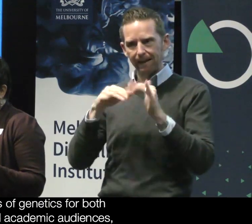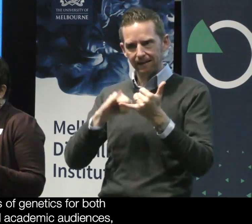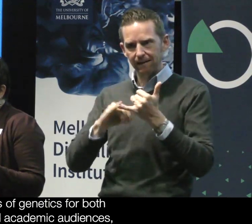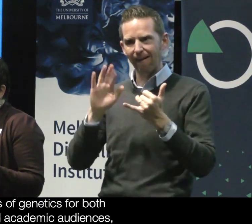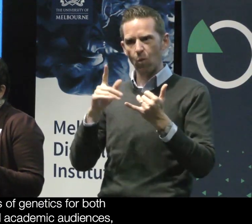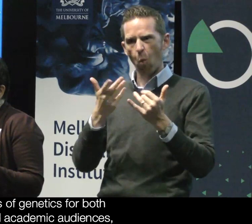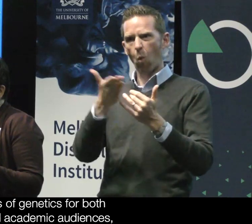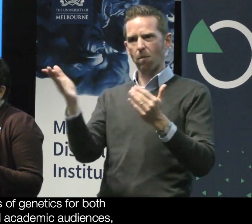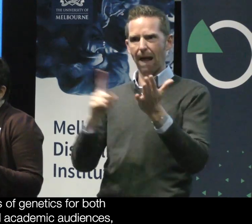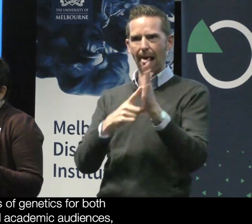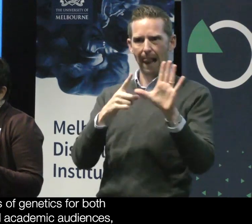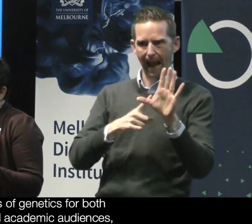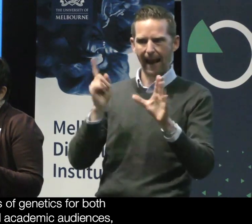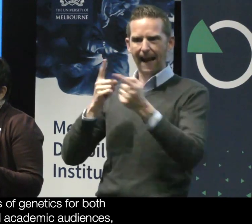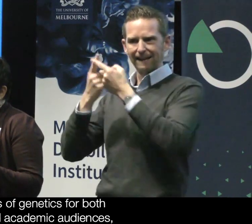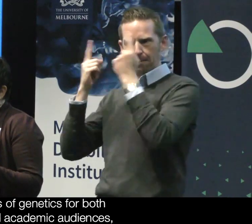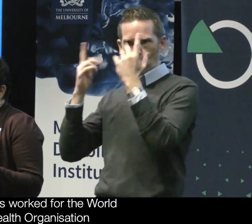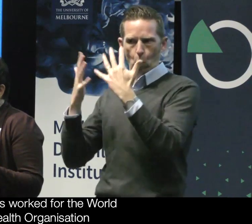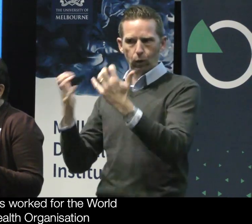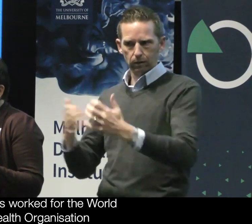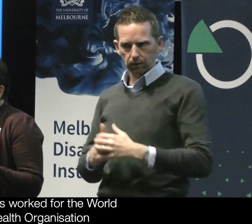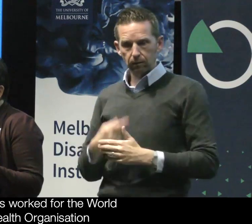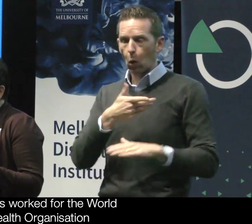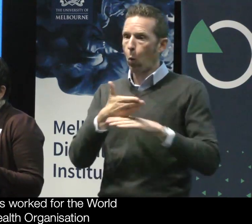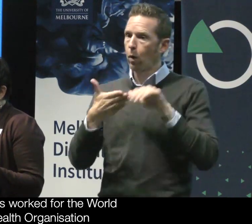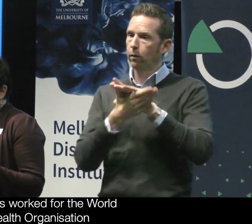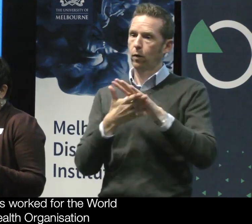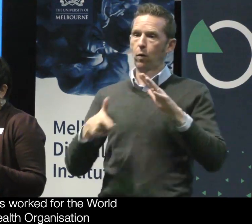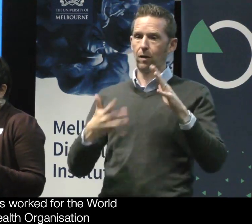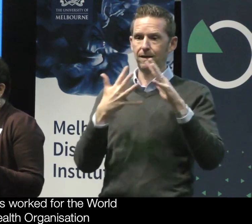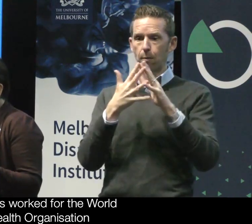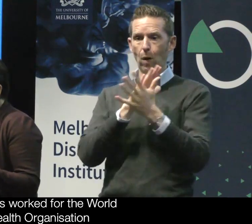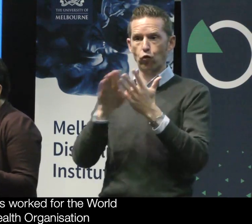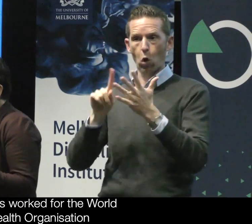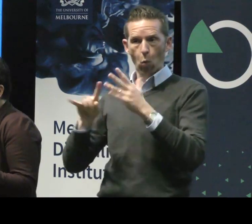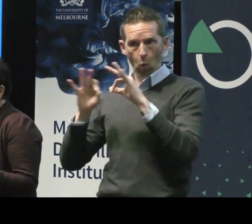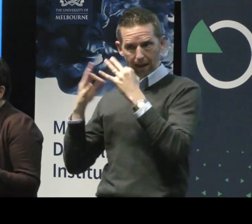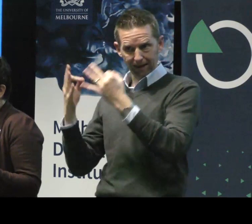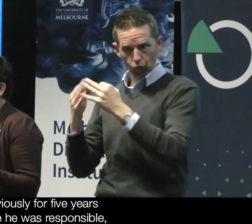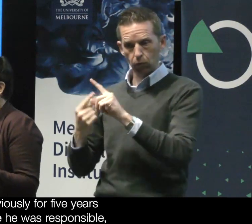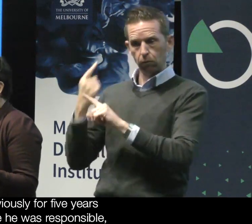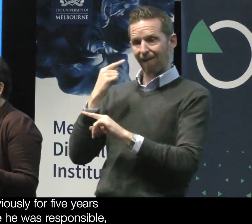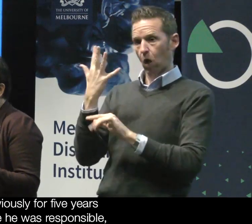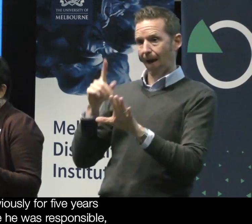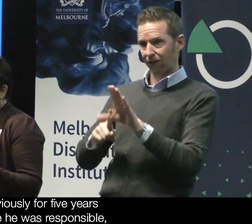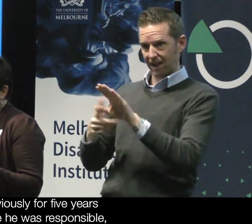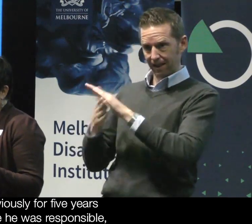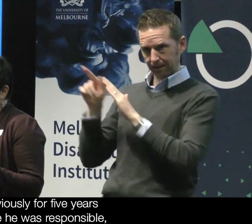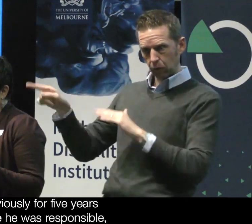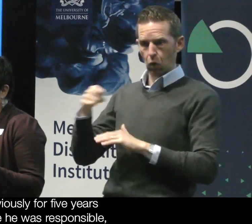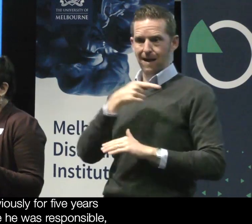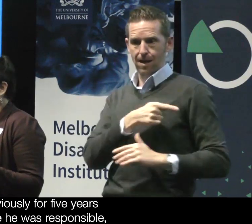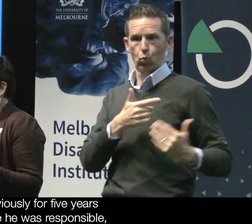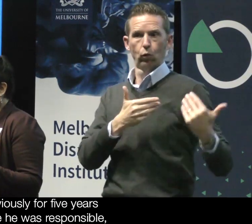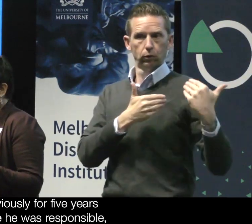academic audiences. And he's worked for the World Health Organization previously for 5 years, where he was